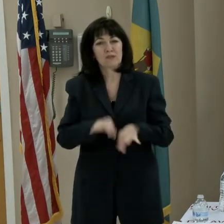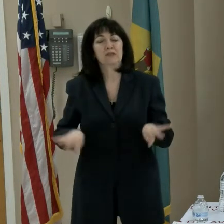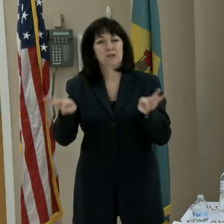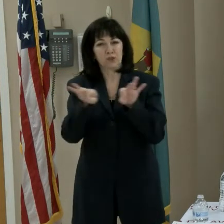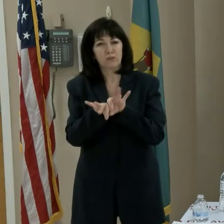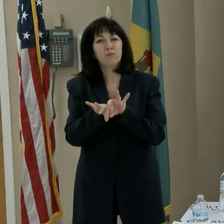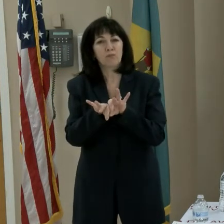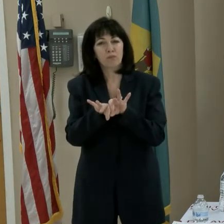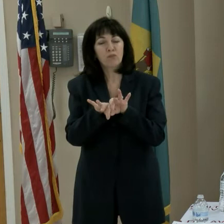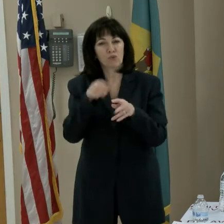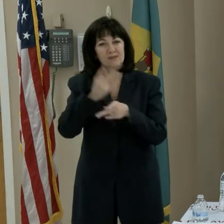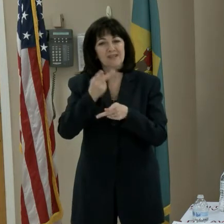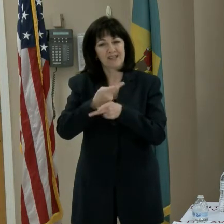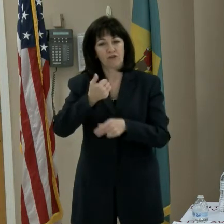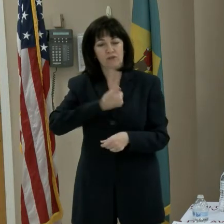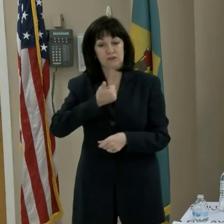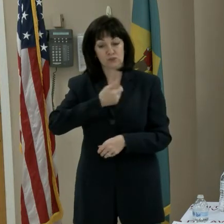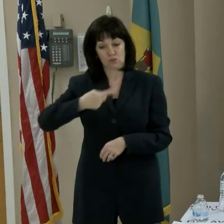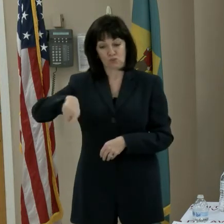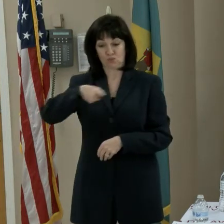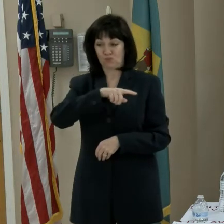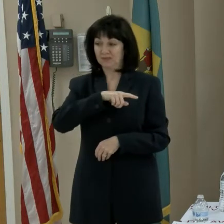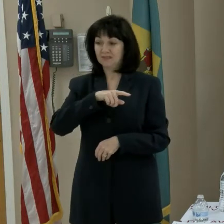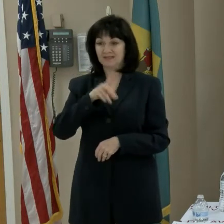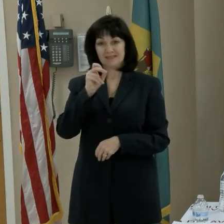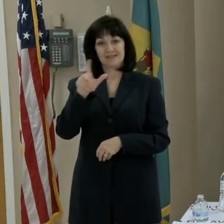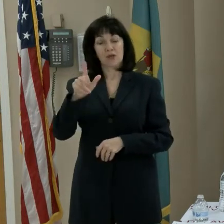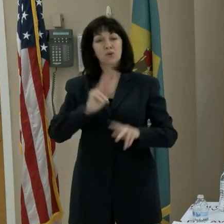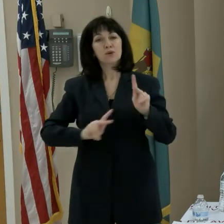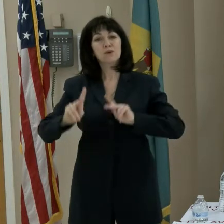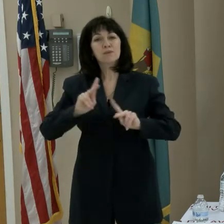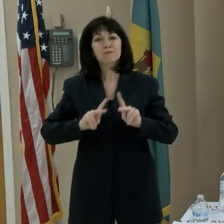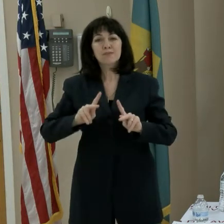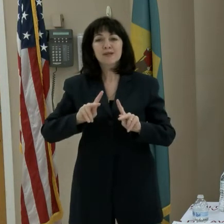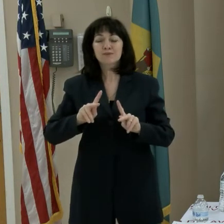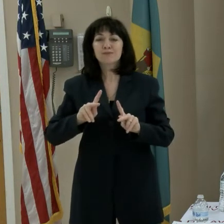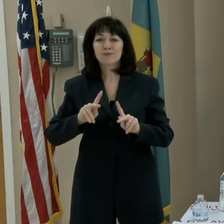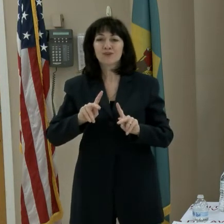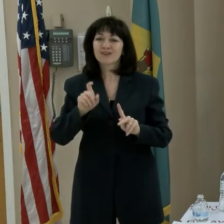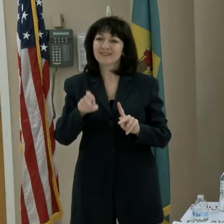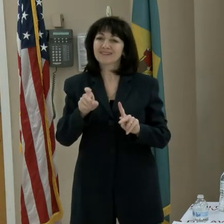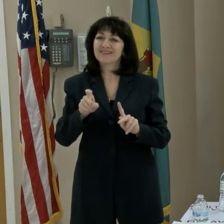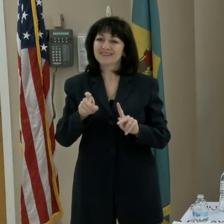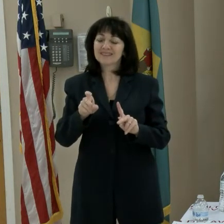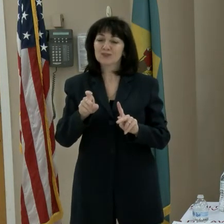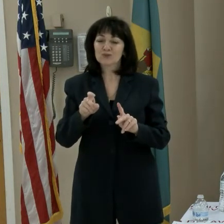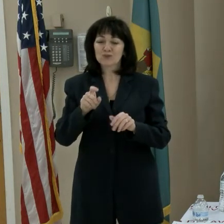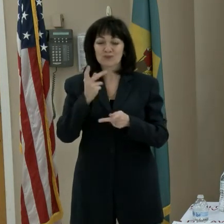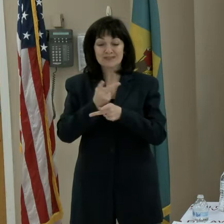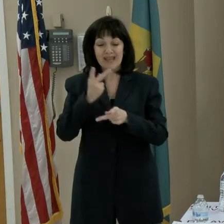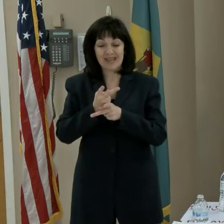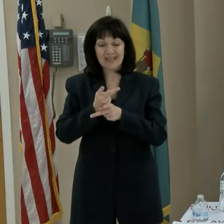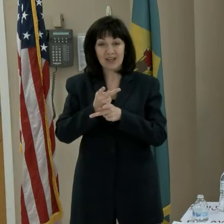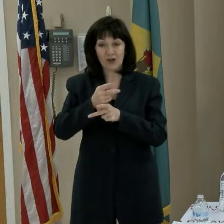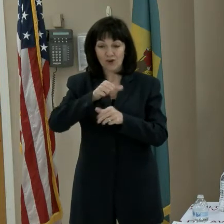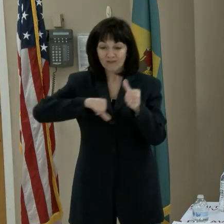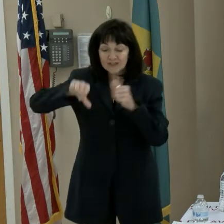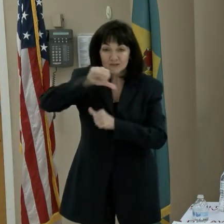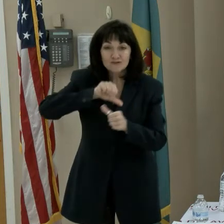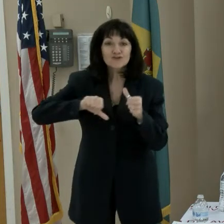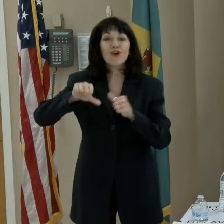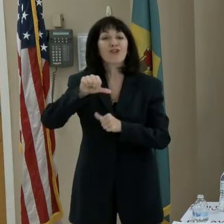as Delawareans, need to come together and take care of ourselves and each other more than